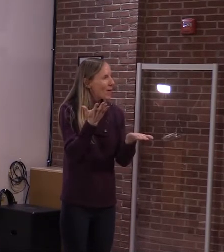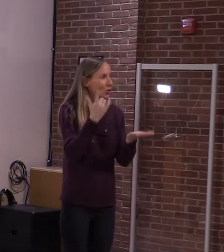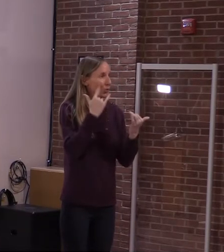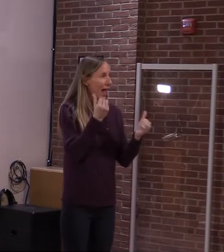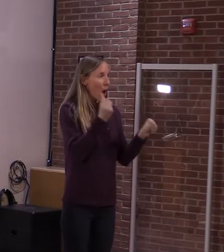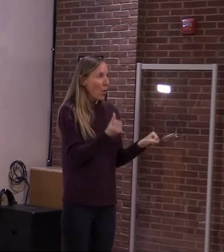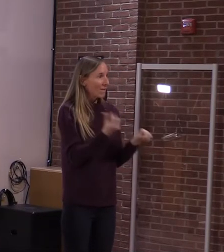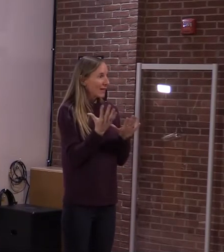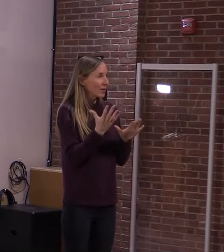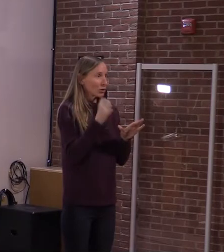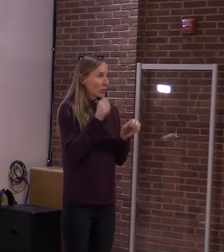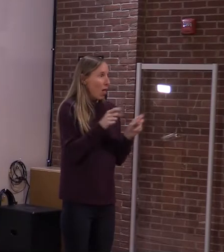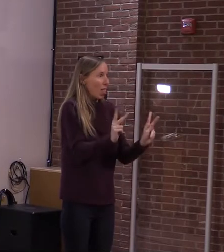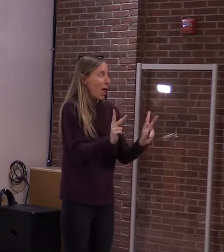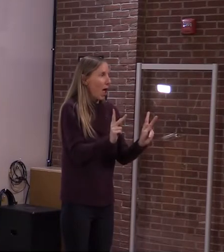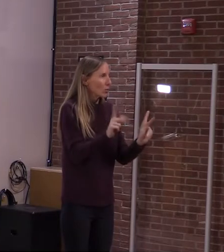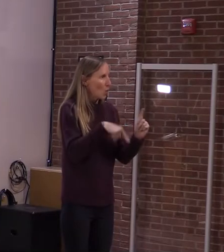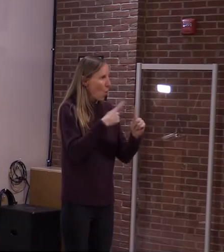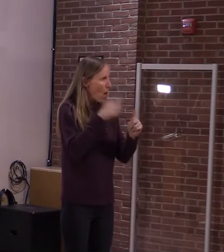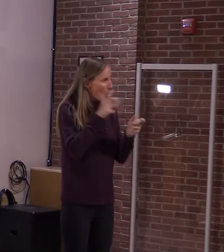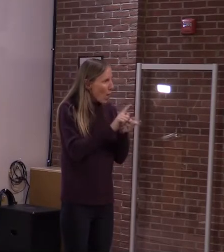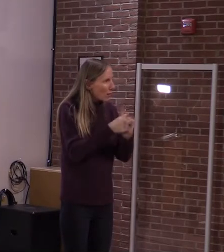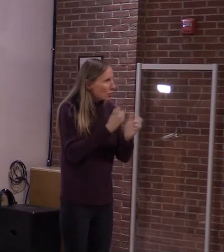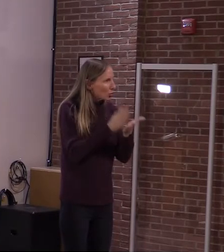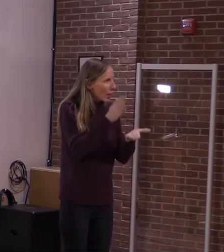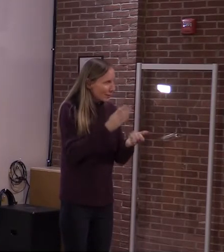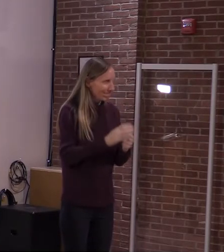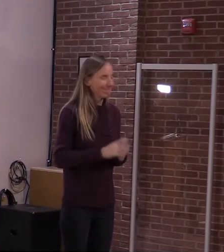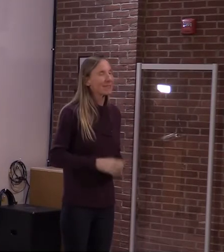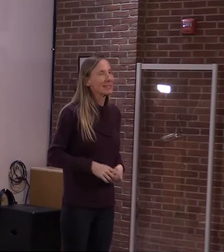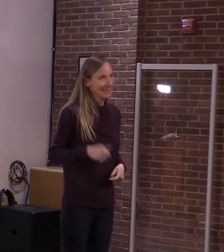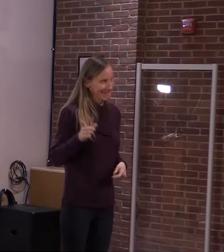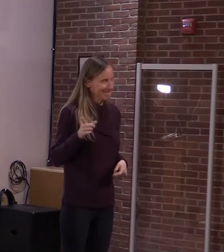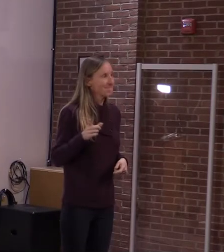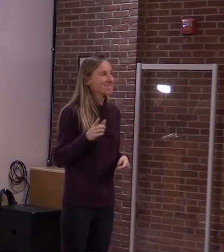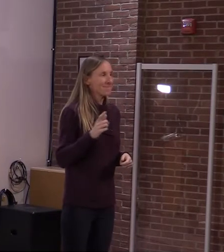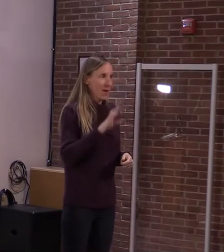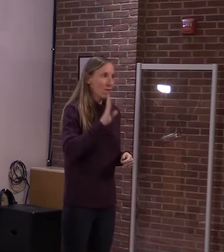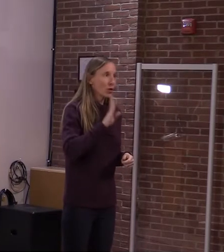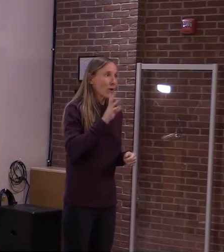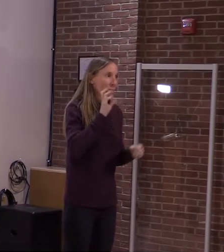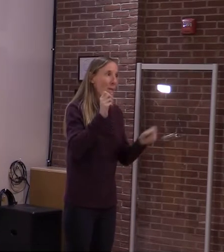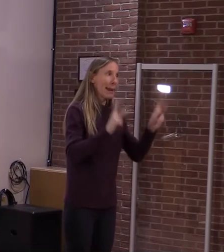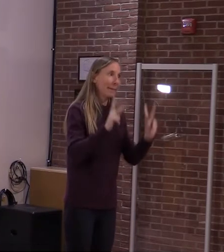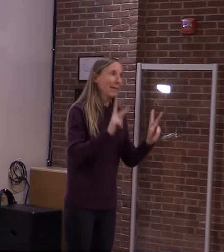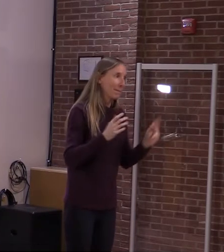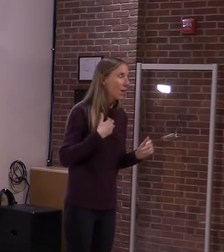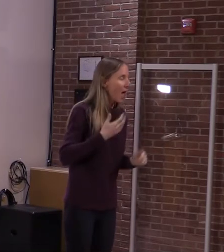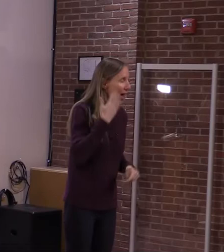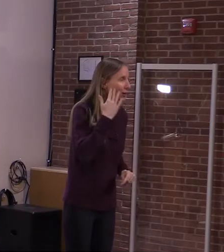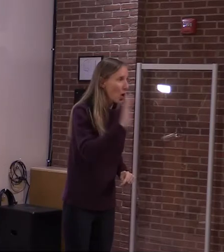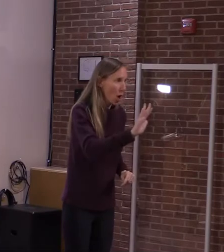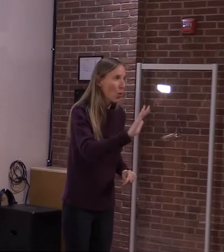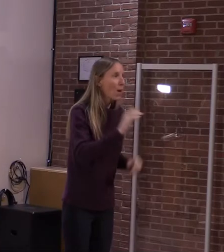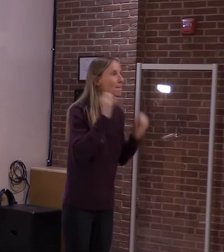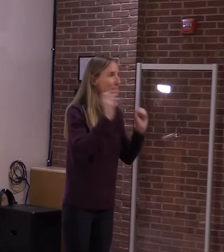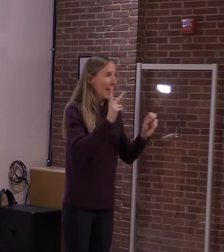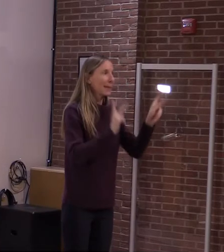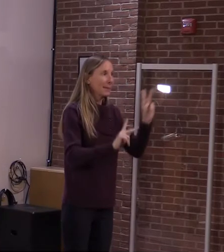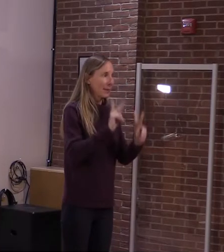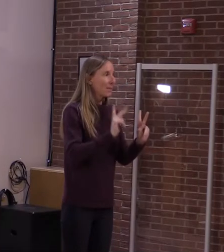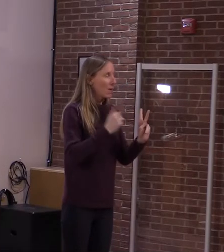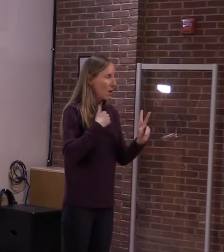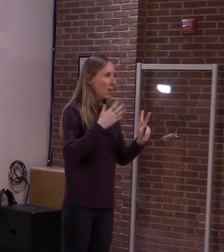to be lifted. Yeah, this is a source of frustration for many. I know of many individuals